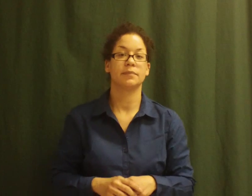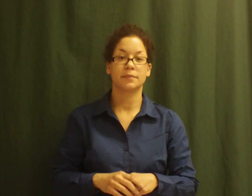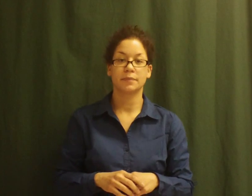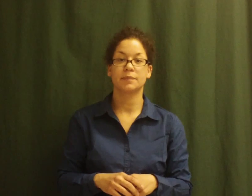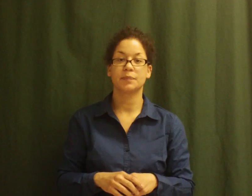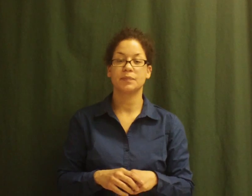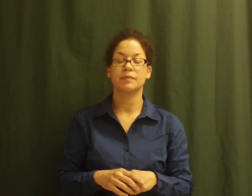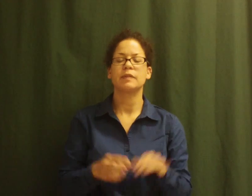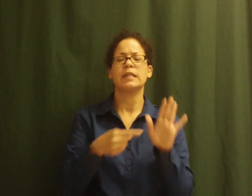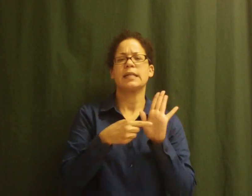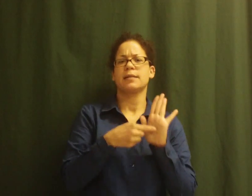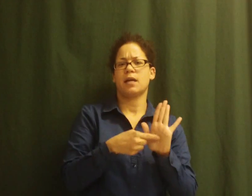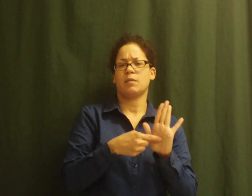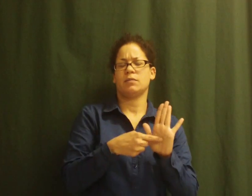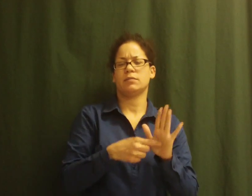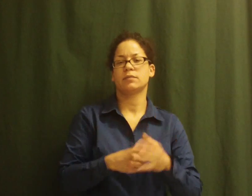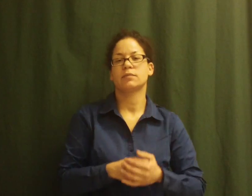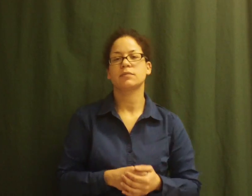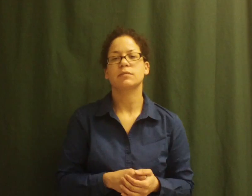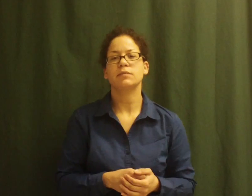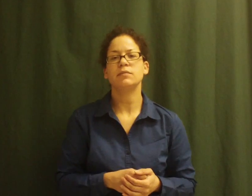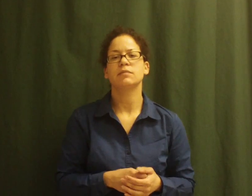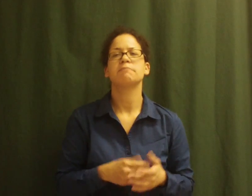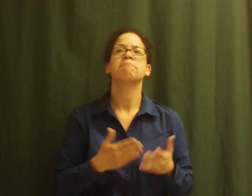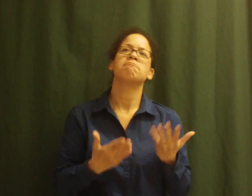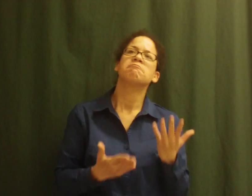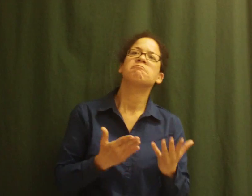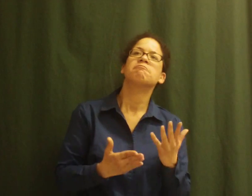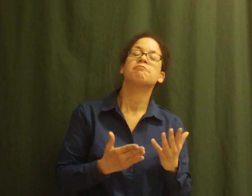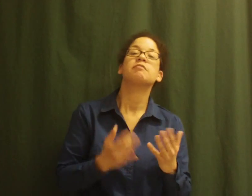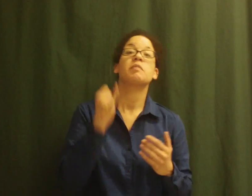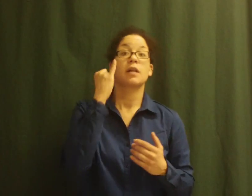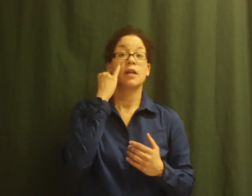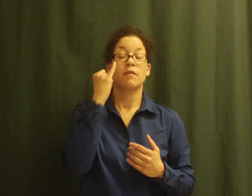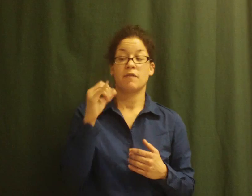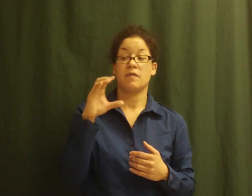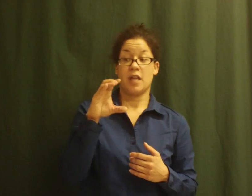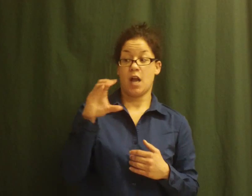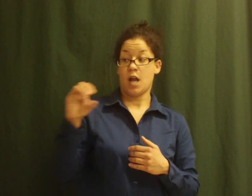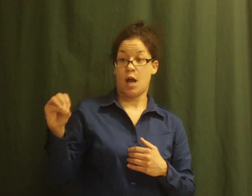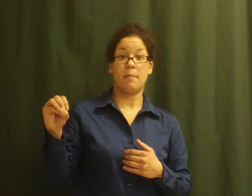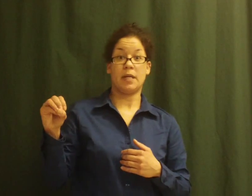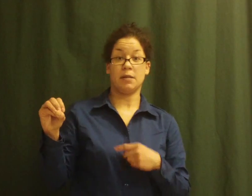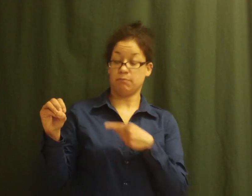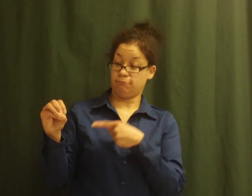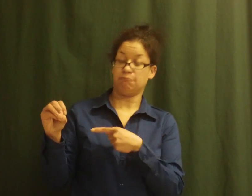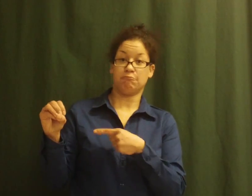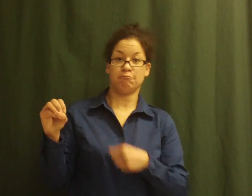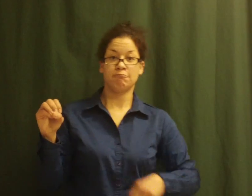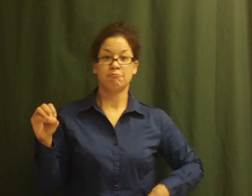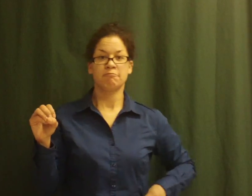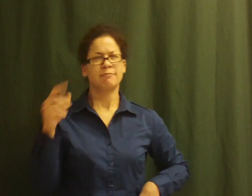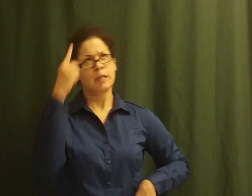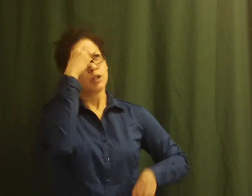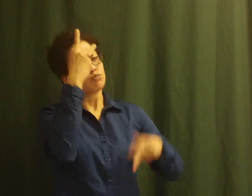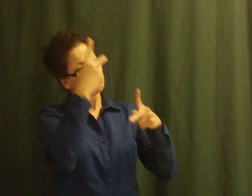For example, if a company is considering closing a plant, the